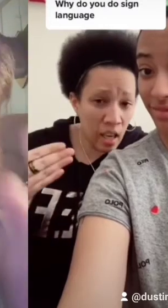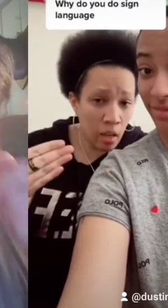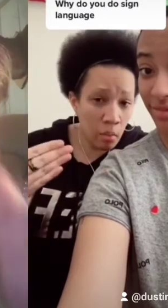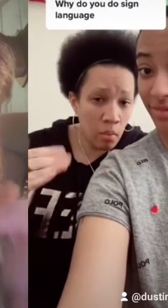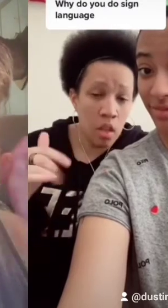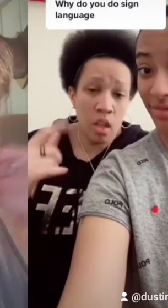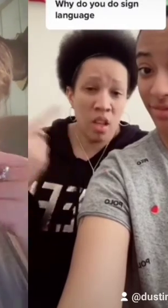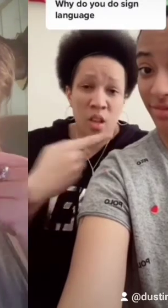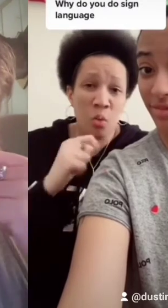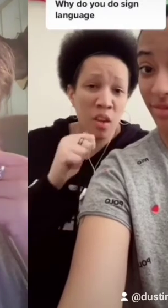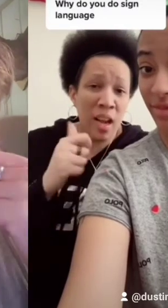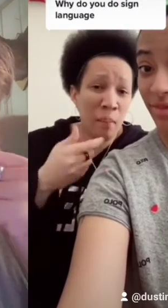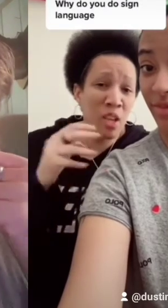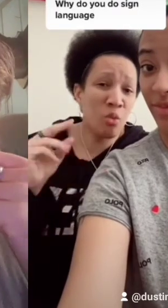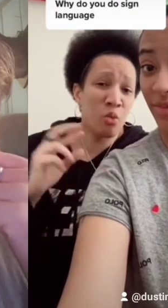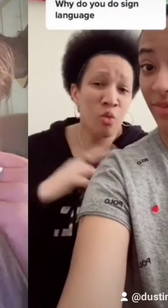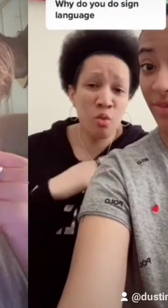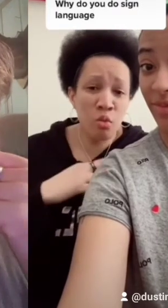beautiful woman.